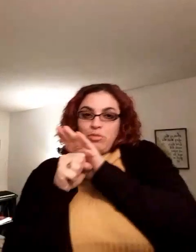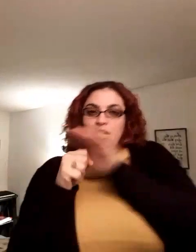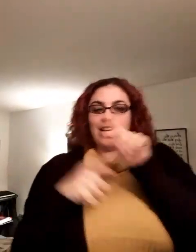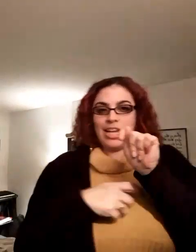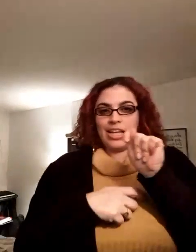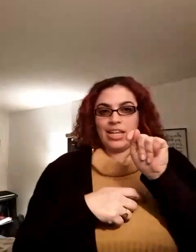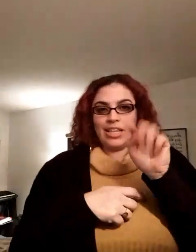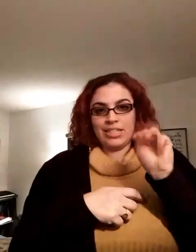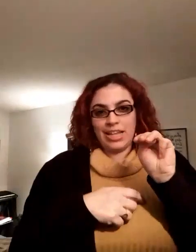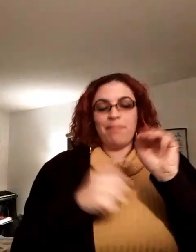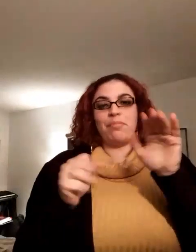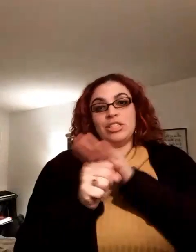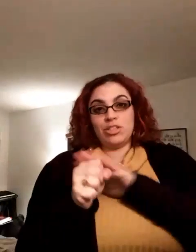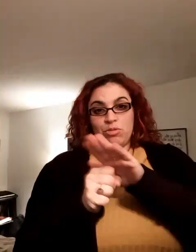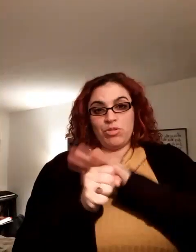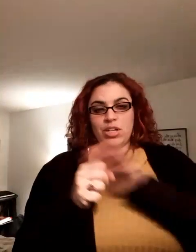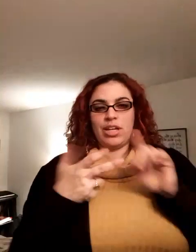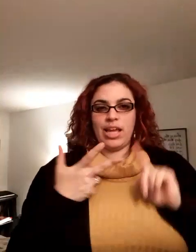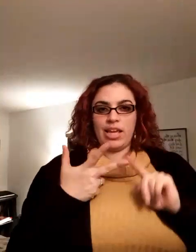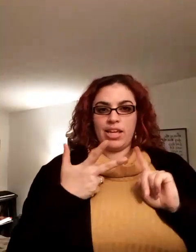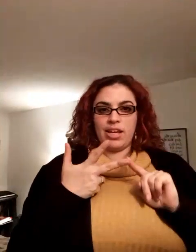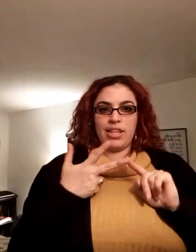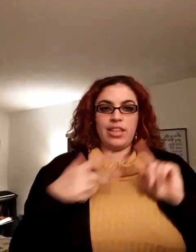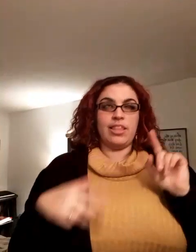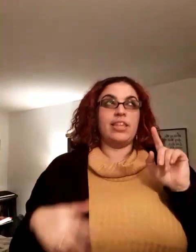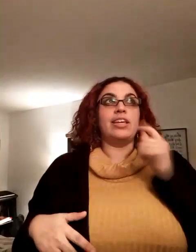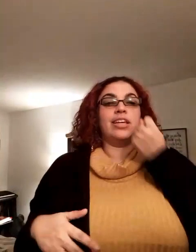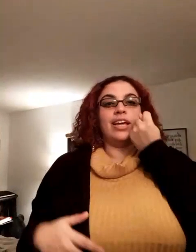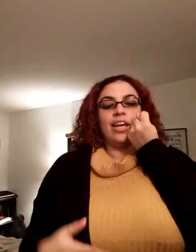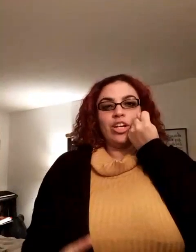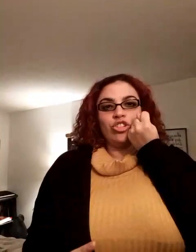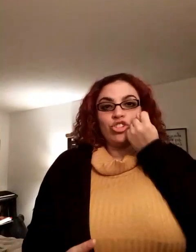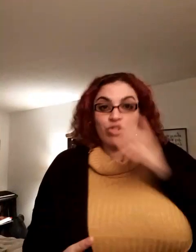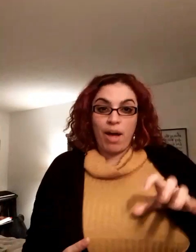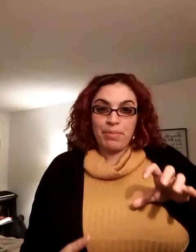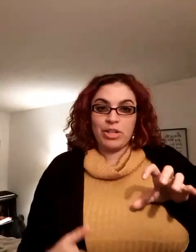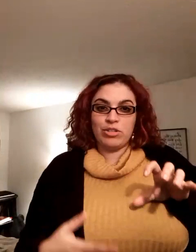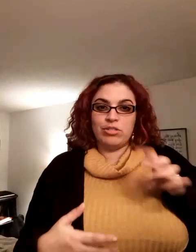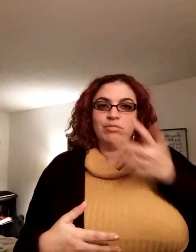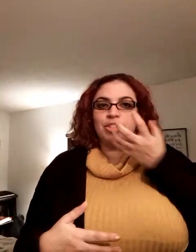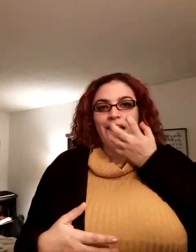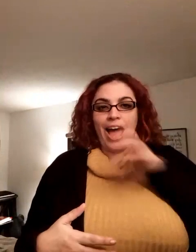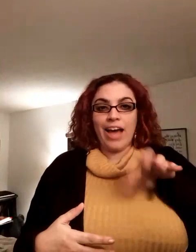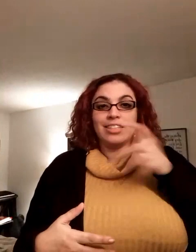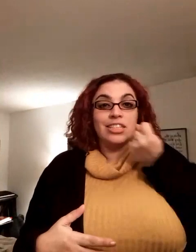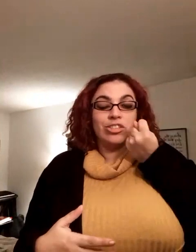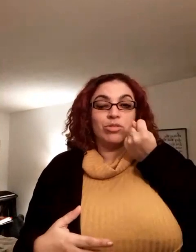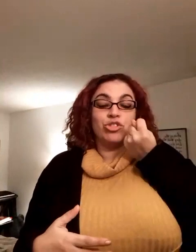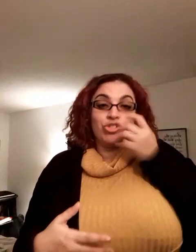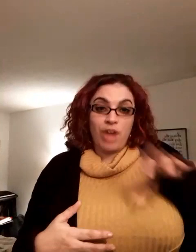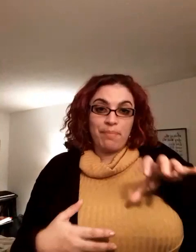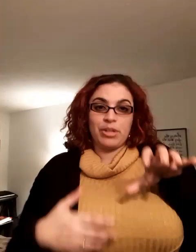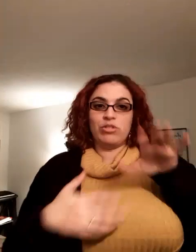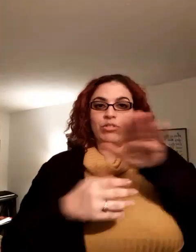zone, the temperate zone, and the tropical, which is like hot, so tropical